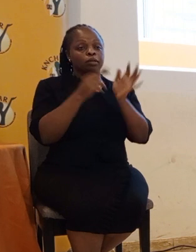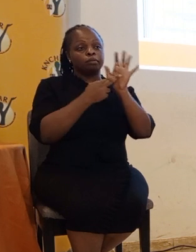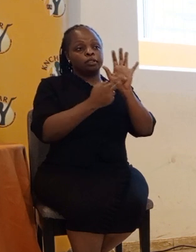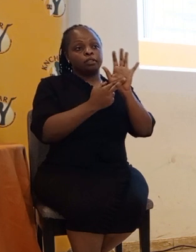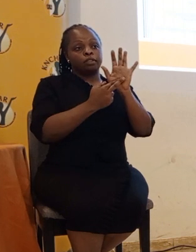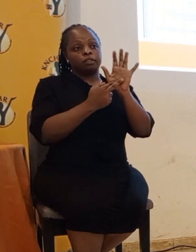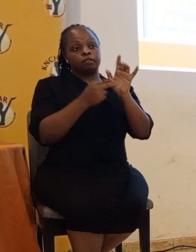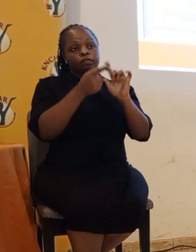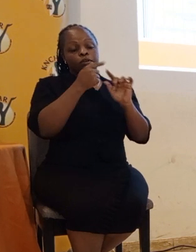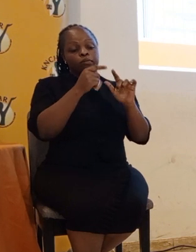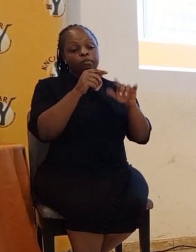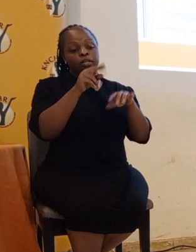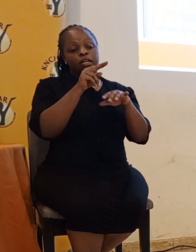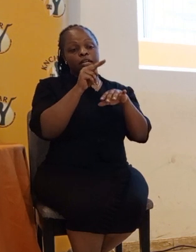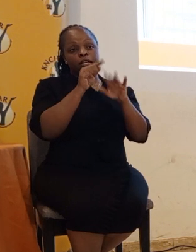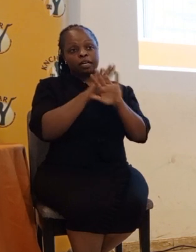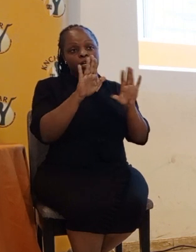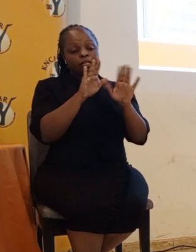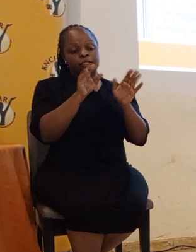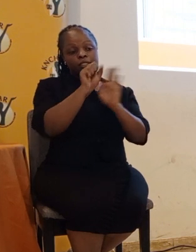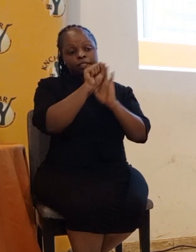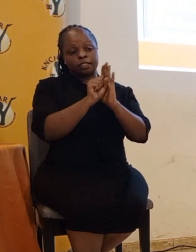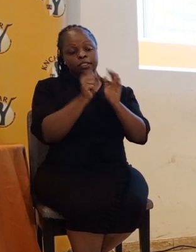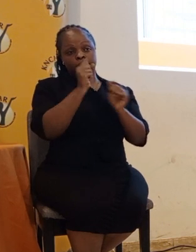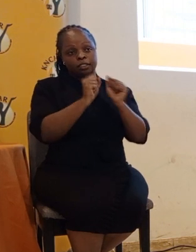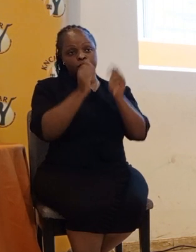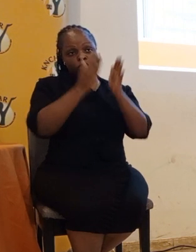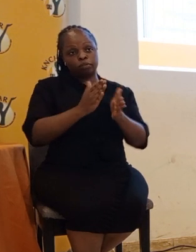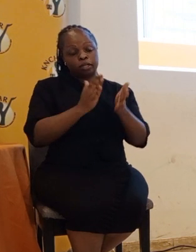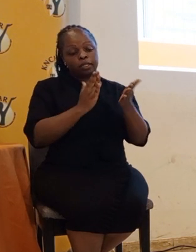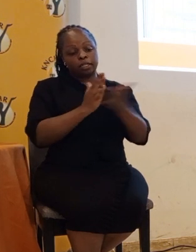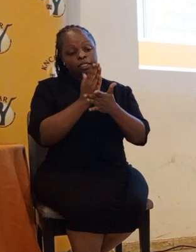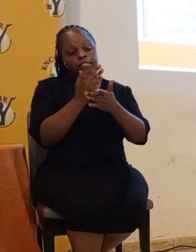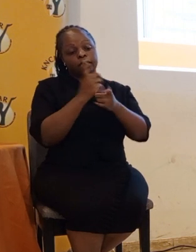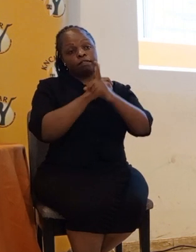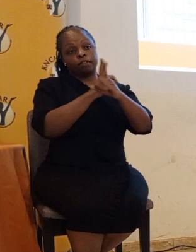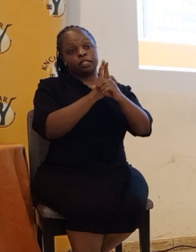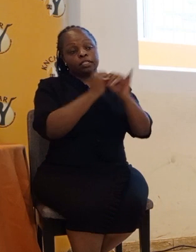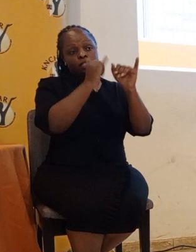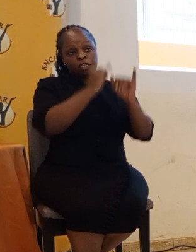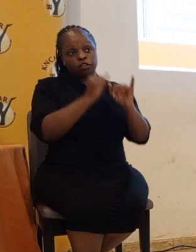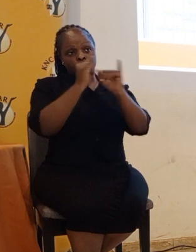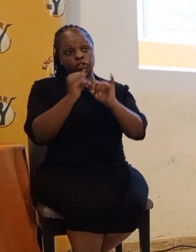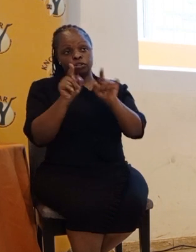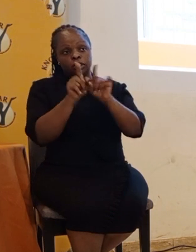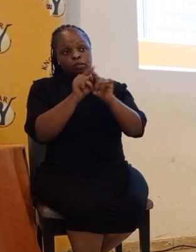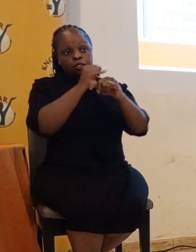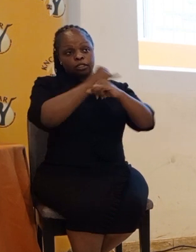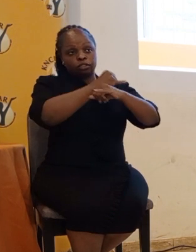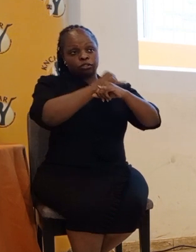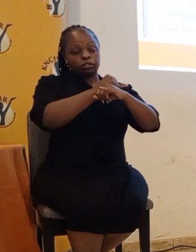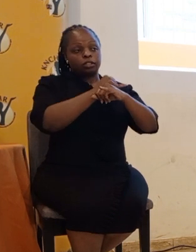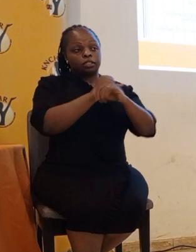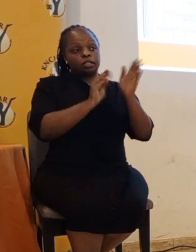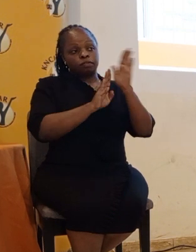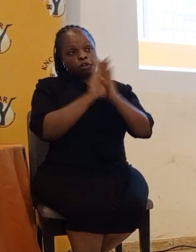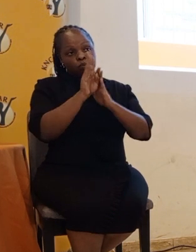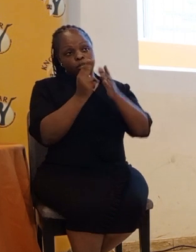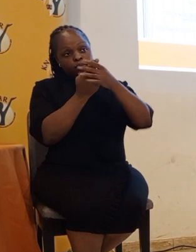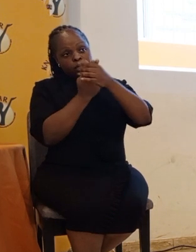representatives from non-state actors, human rights defenders, both individual and institution,